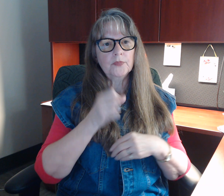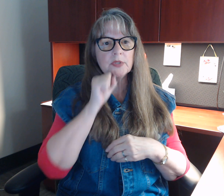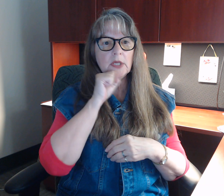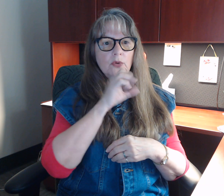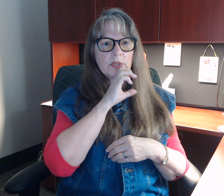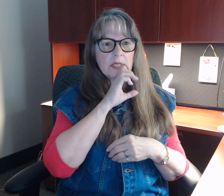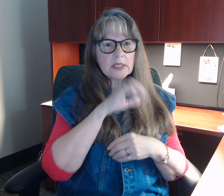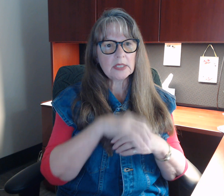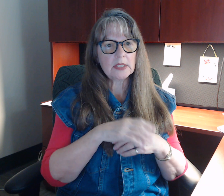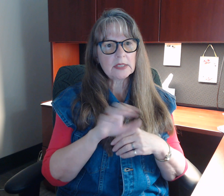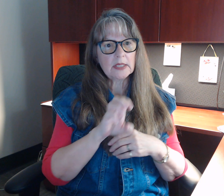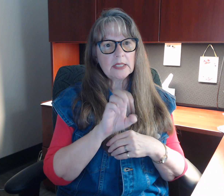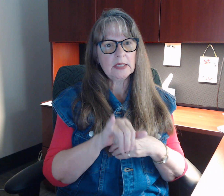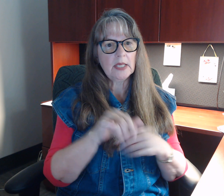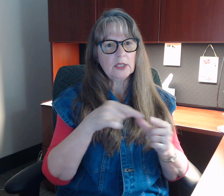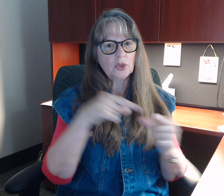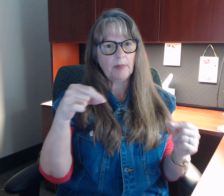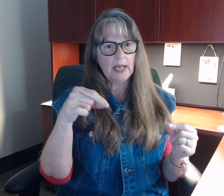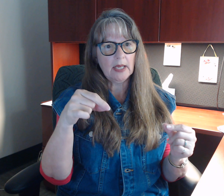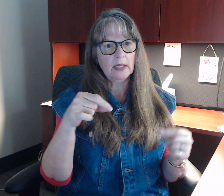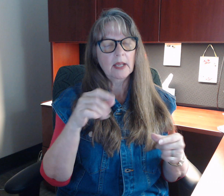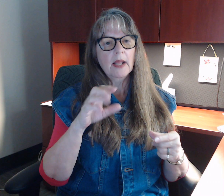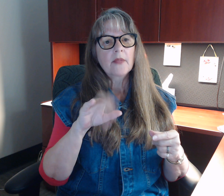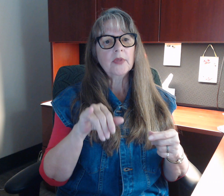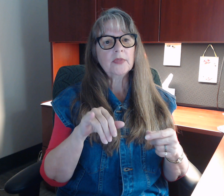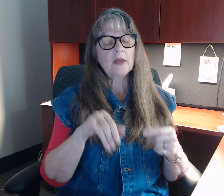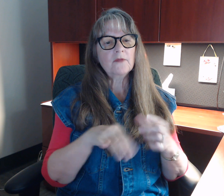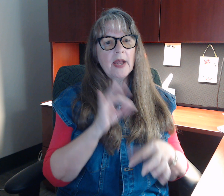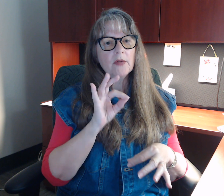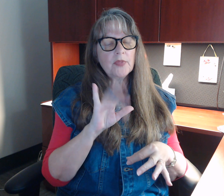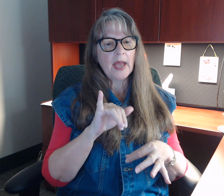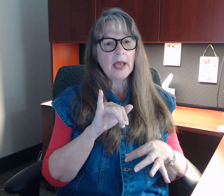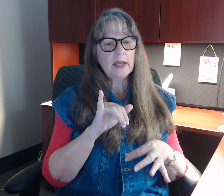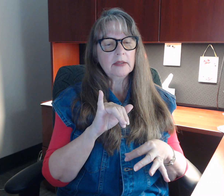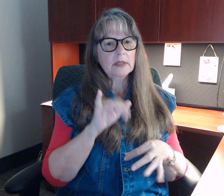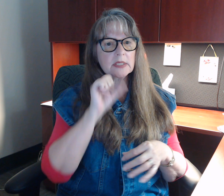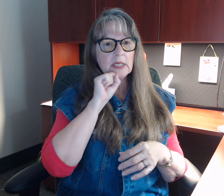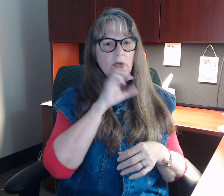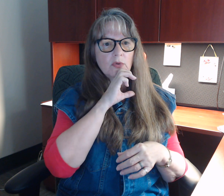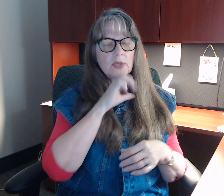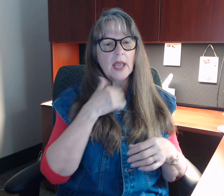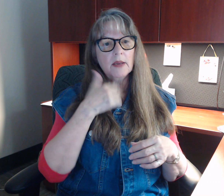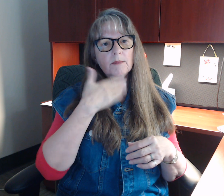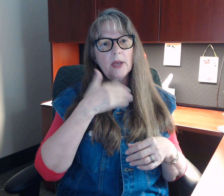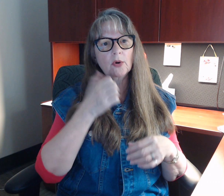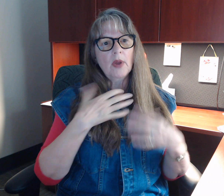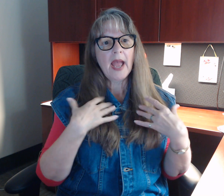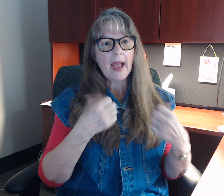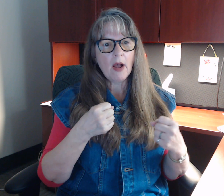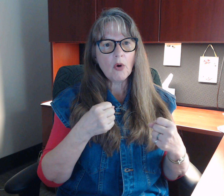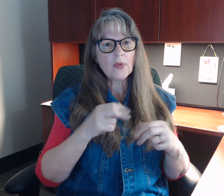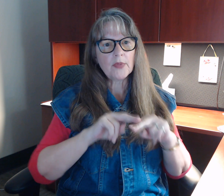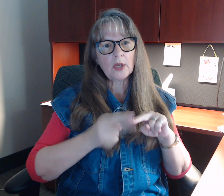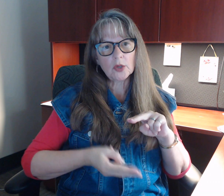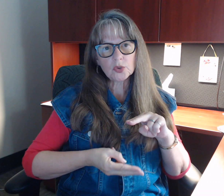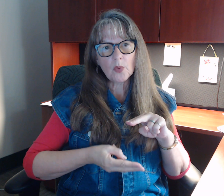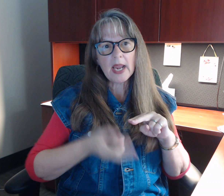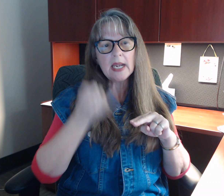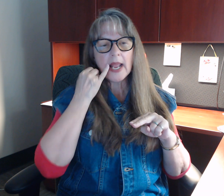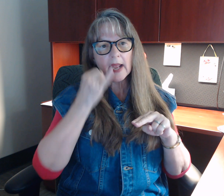senior citizens, and they did that in Japan, that they found that the seniors had better health and they lost weight if they